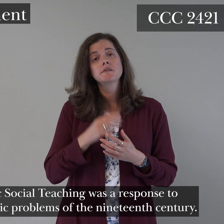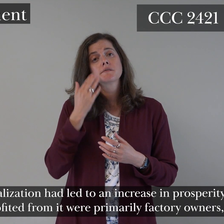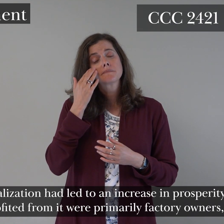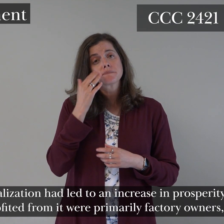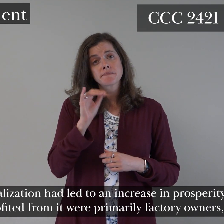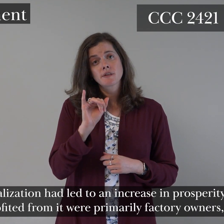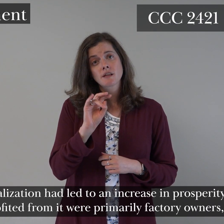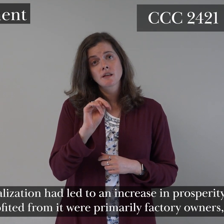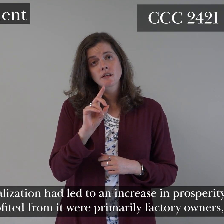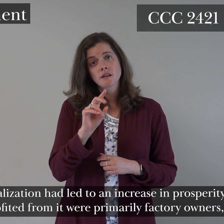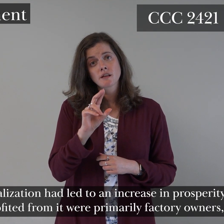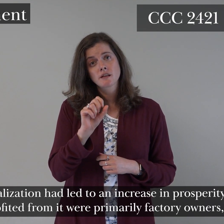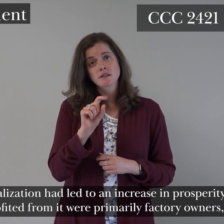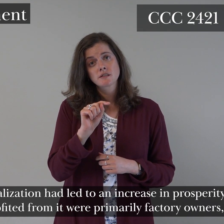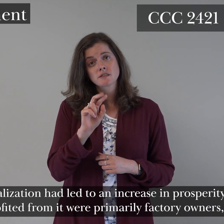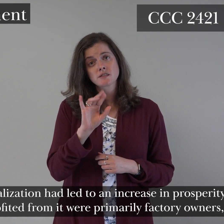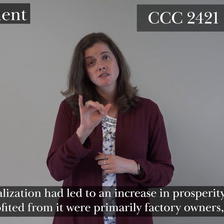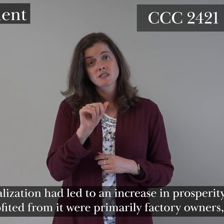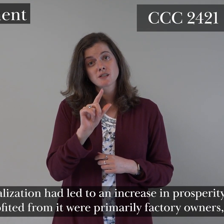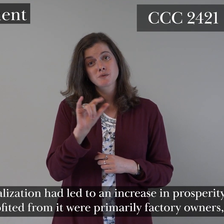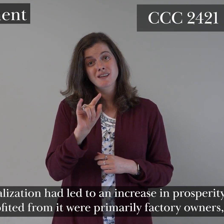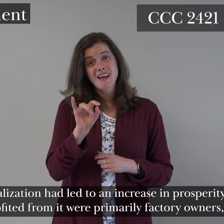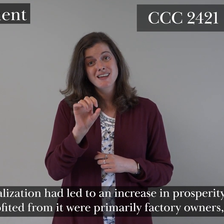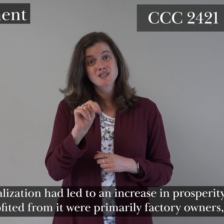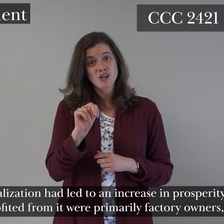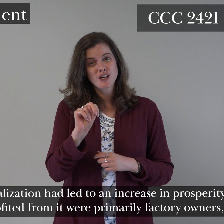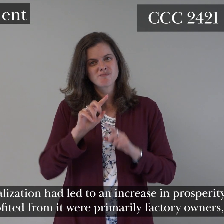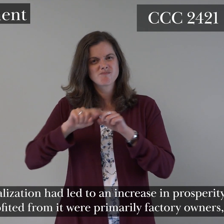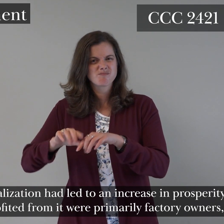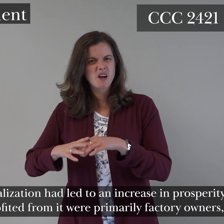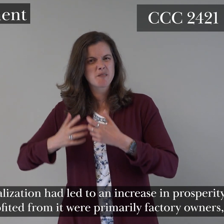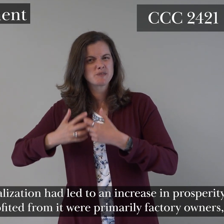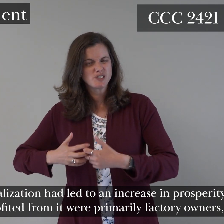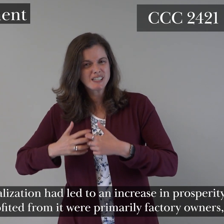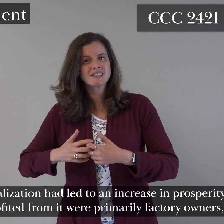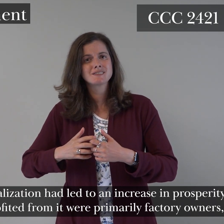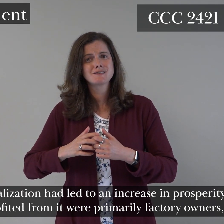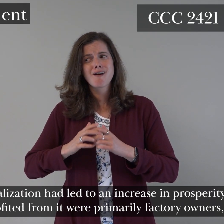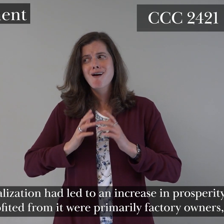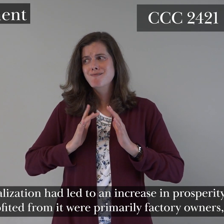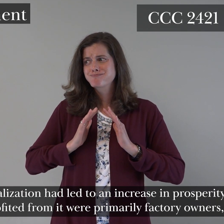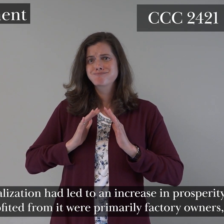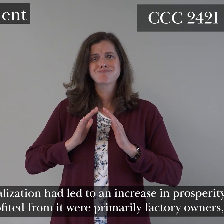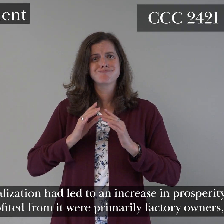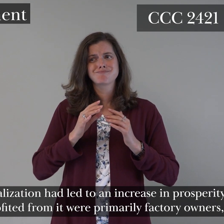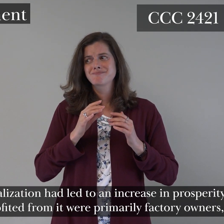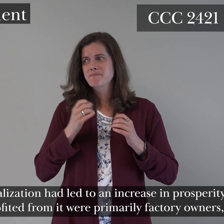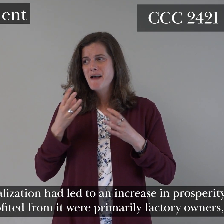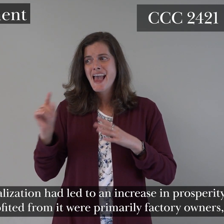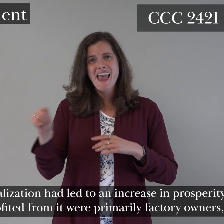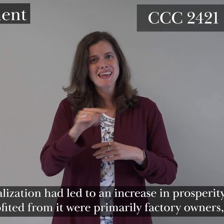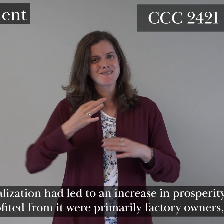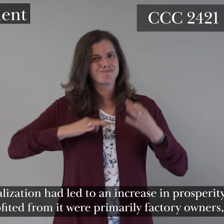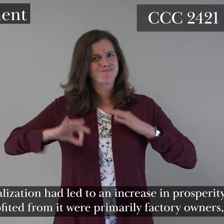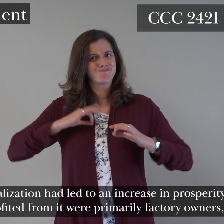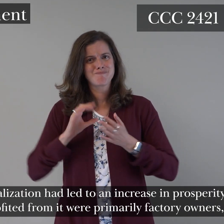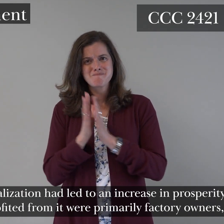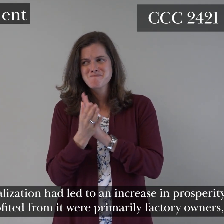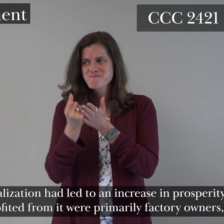Whereas industrialization had led to an increase in prosperity the ones who profited